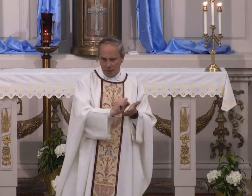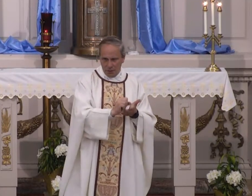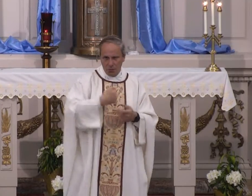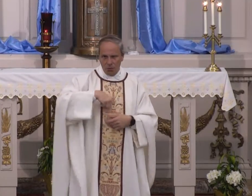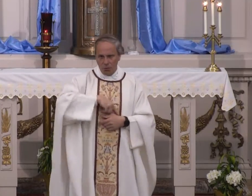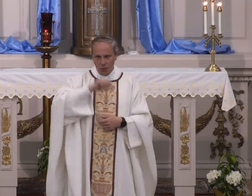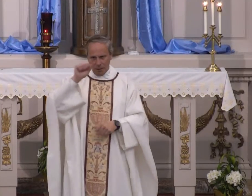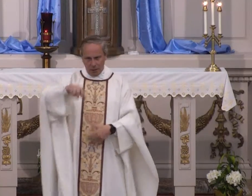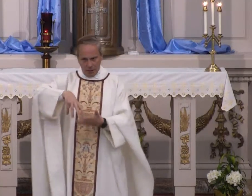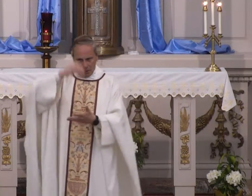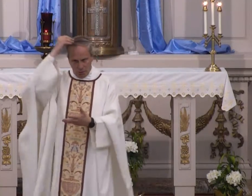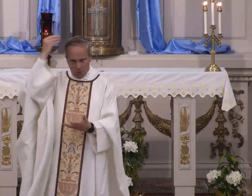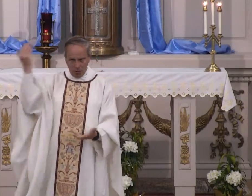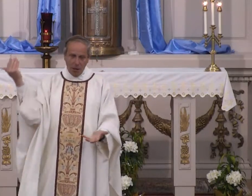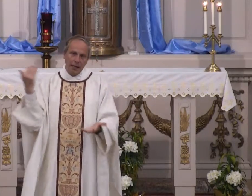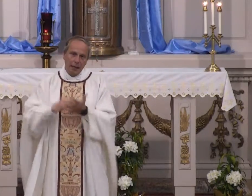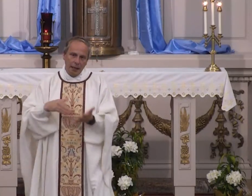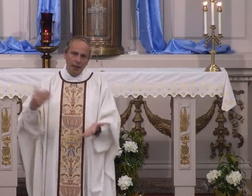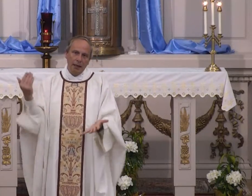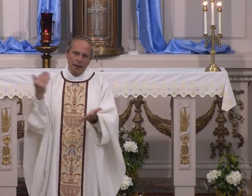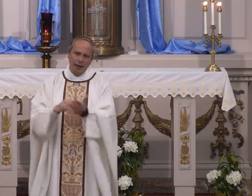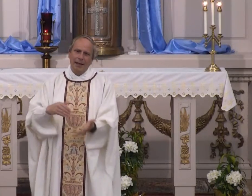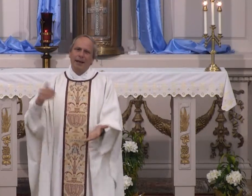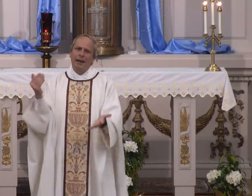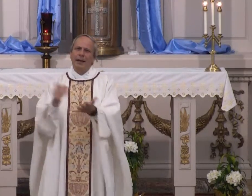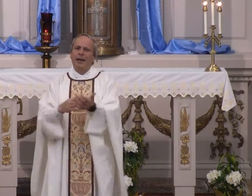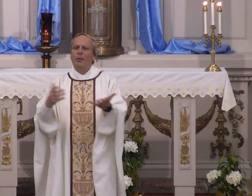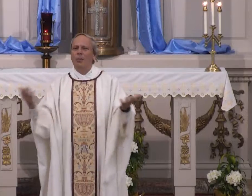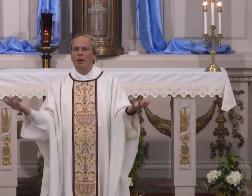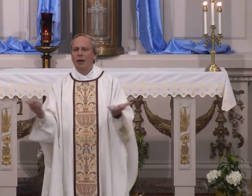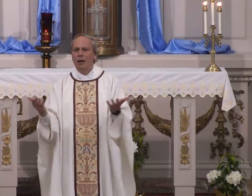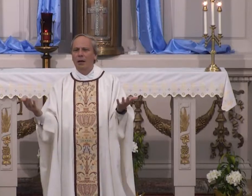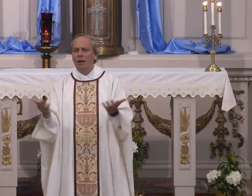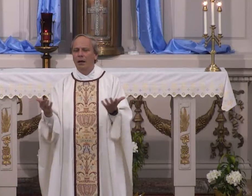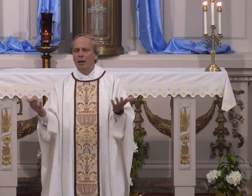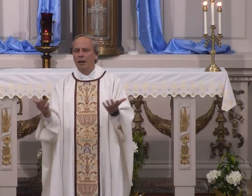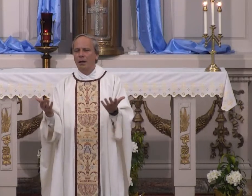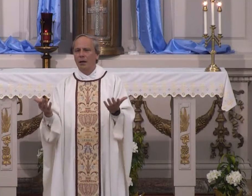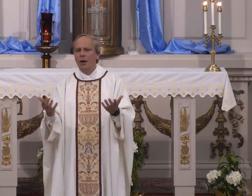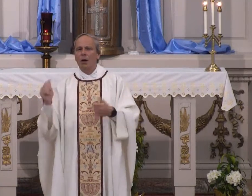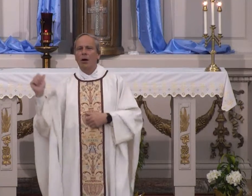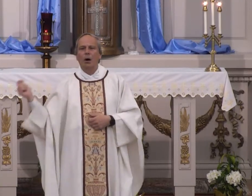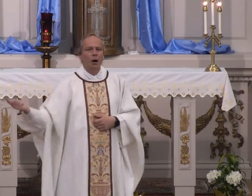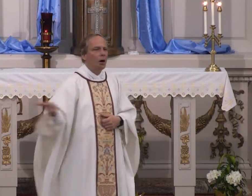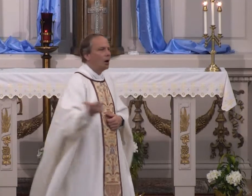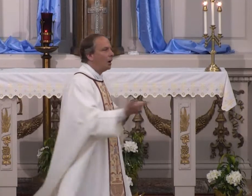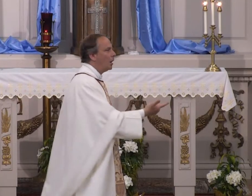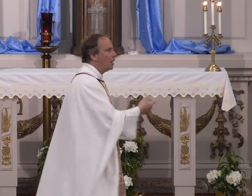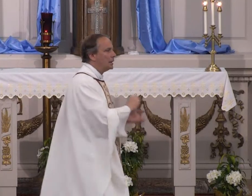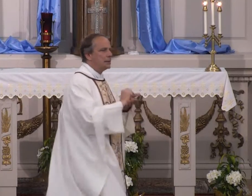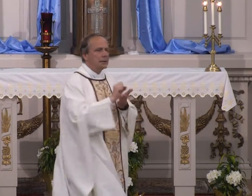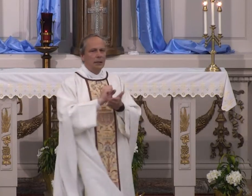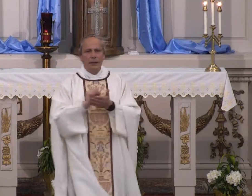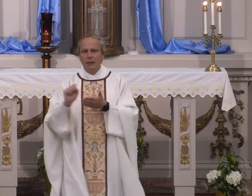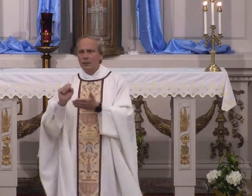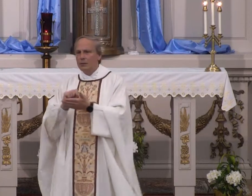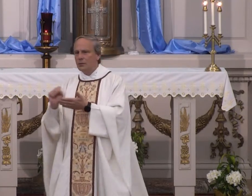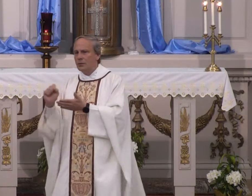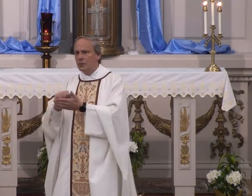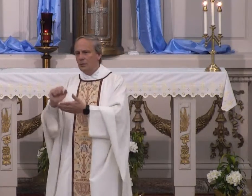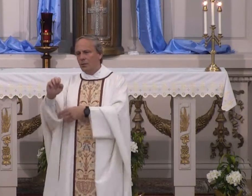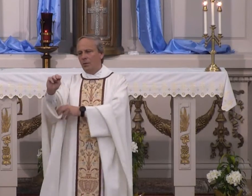life of his followers, and the life of the saints. We must learn again and again and again